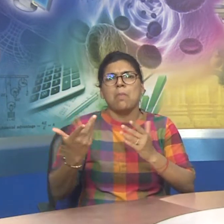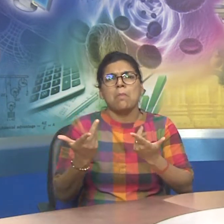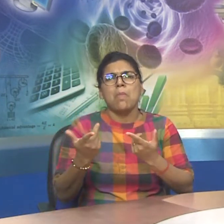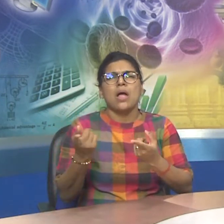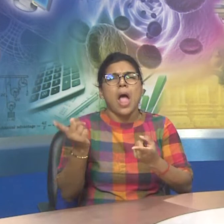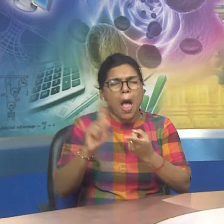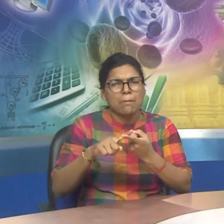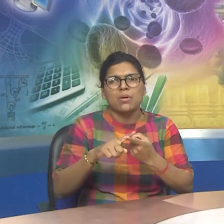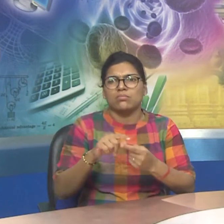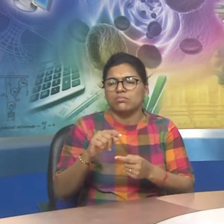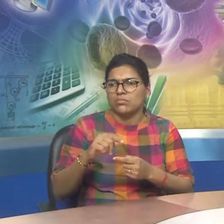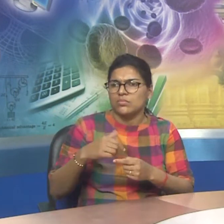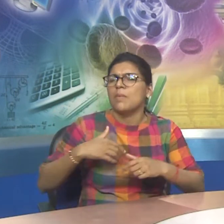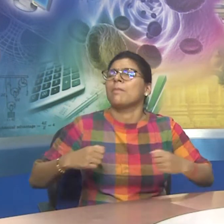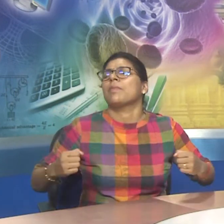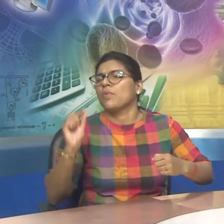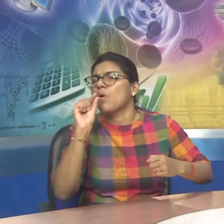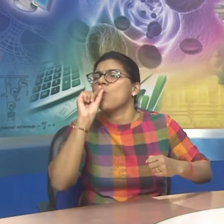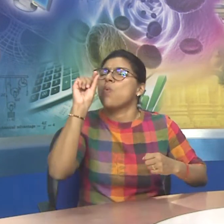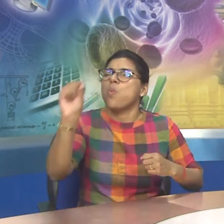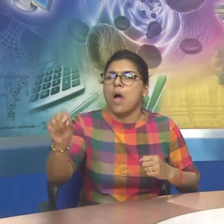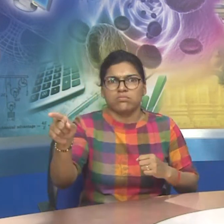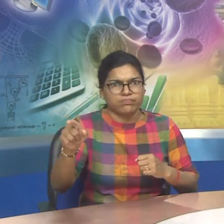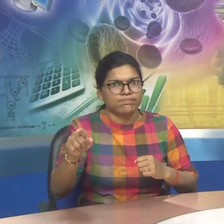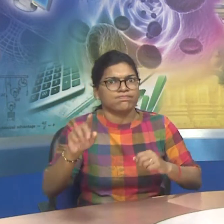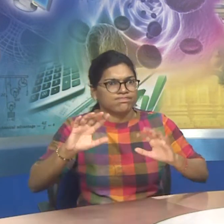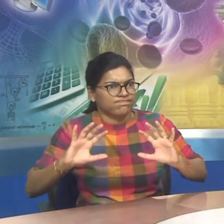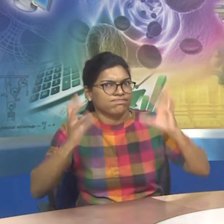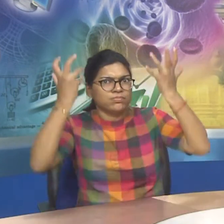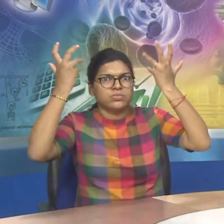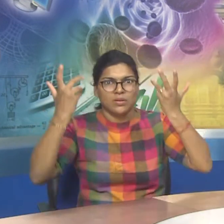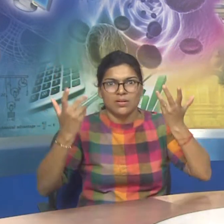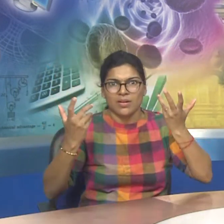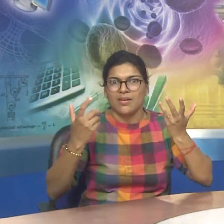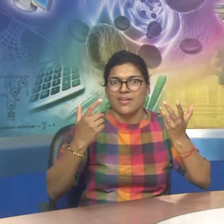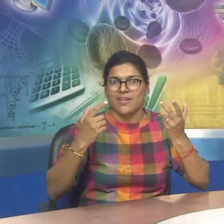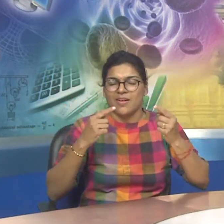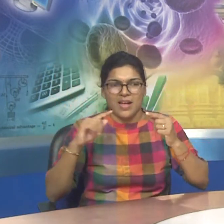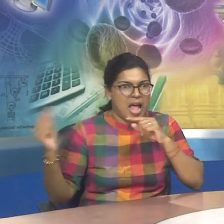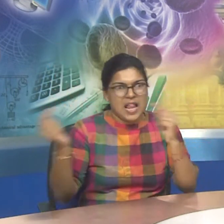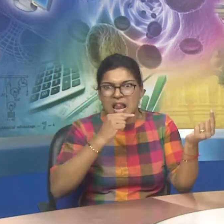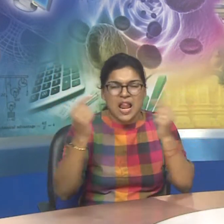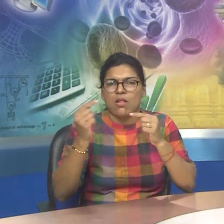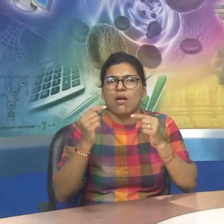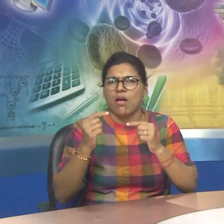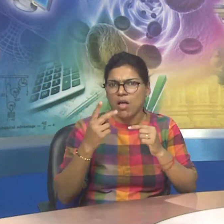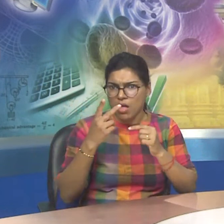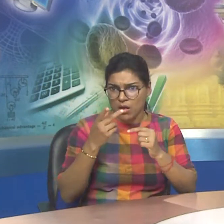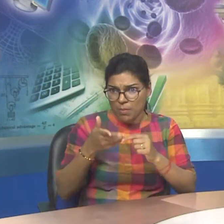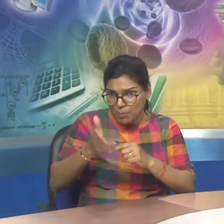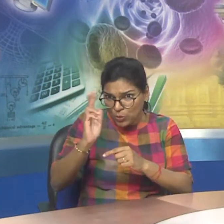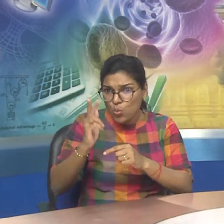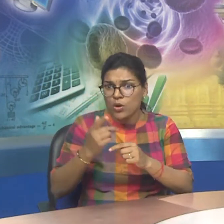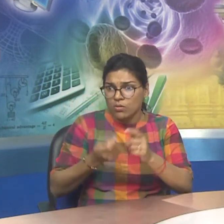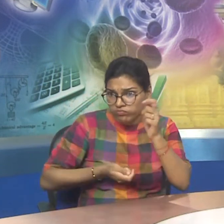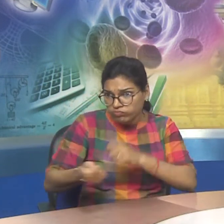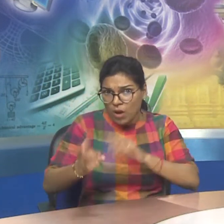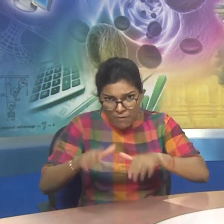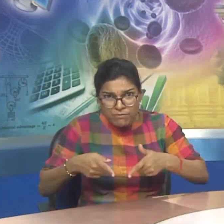In villages, people often wound or kill each other over issues which